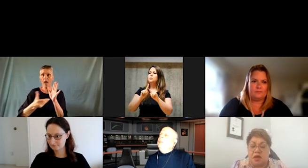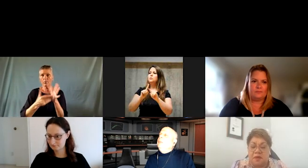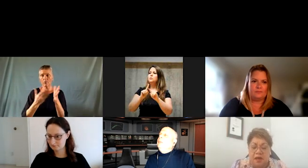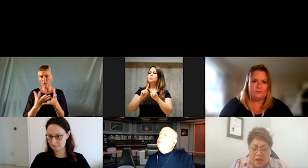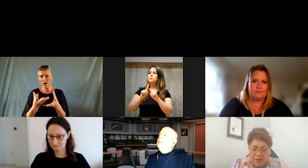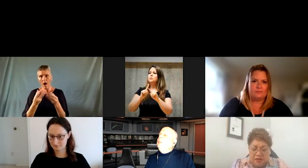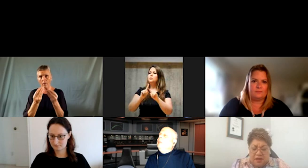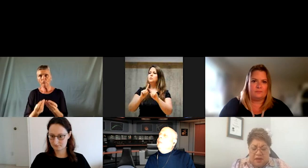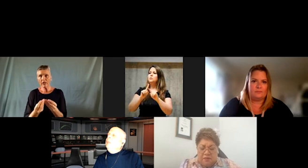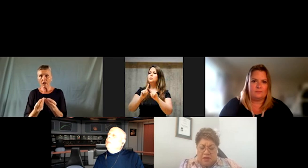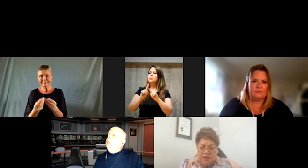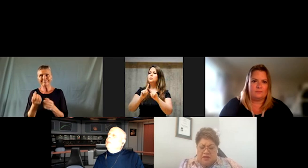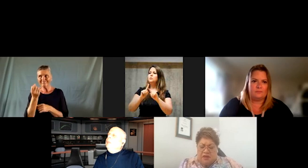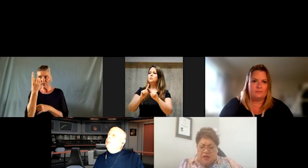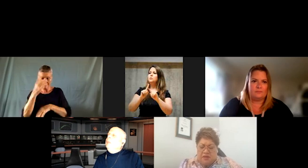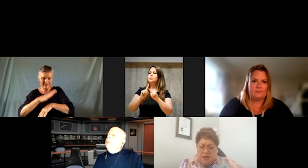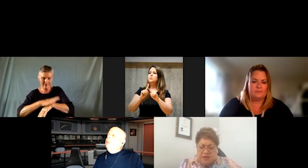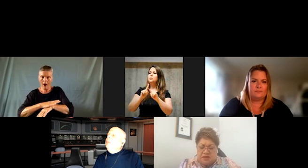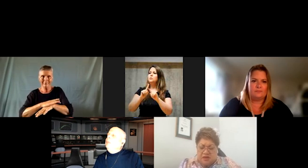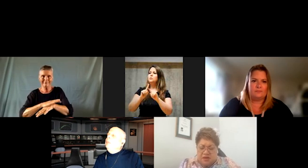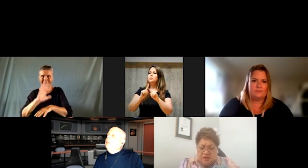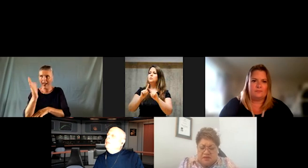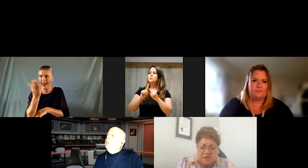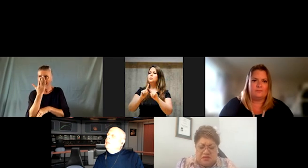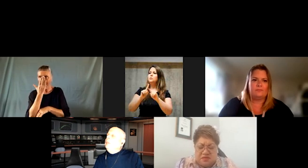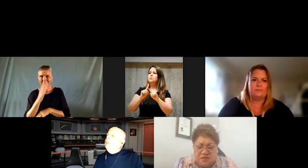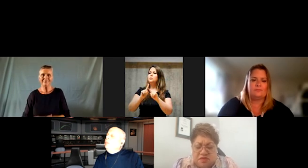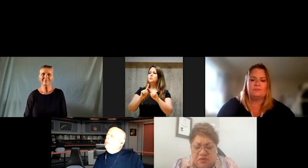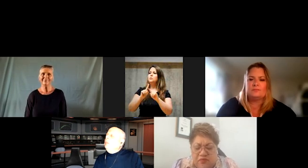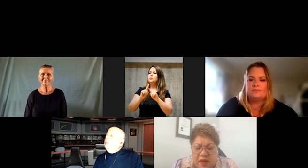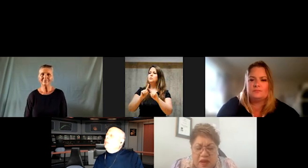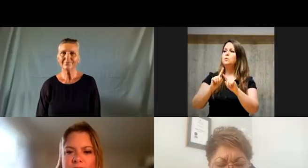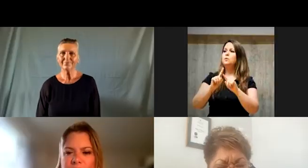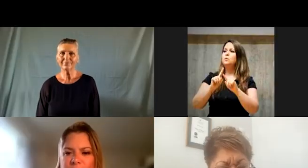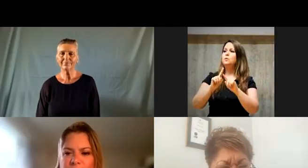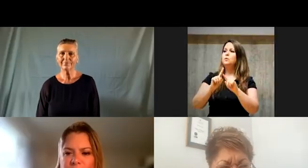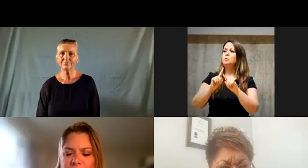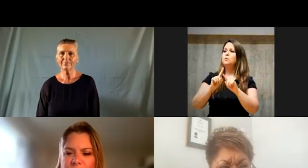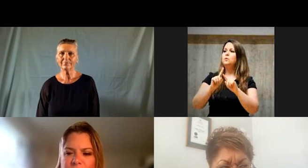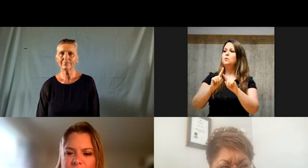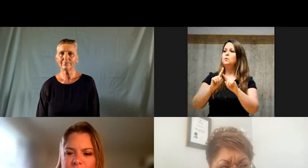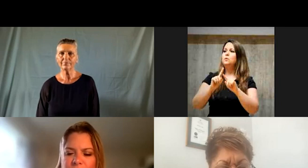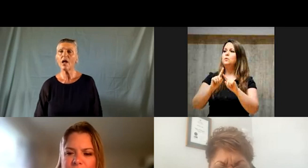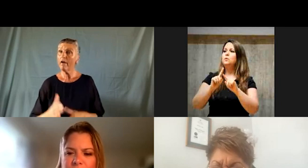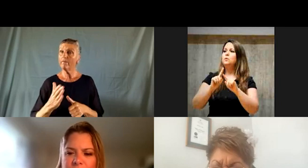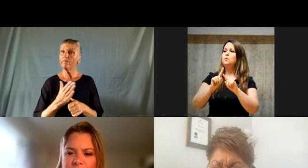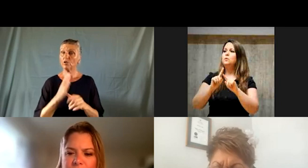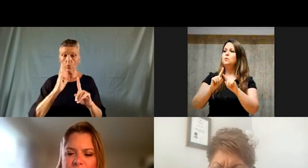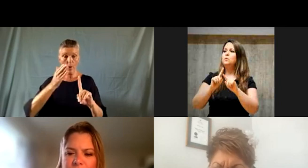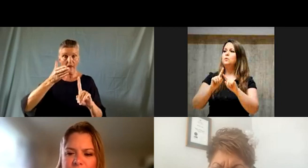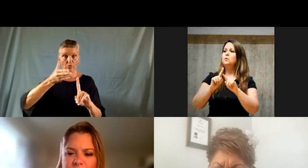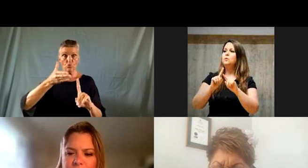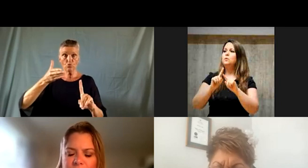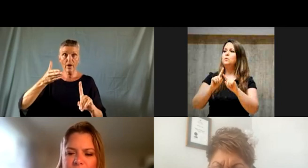short of time, but I think we need to first of all recognise